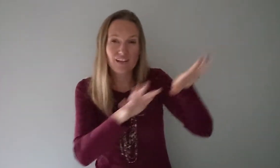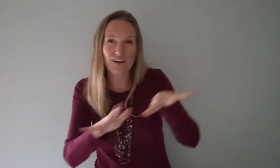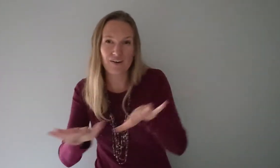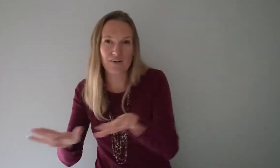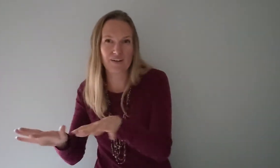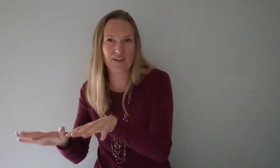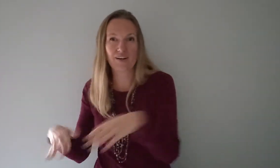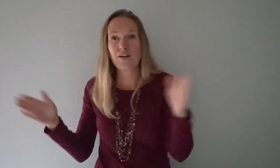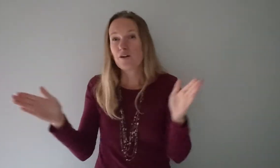flow.